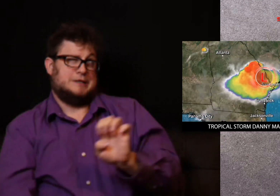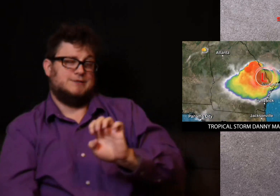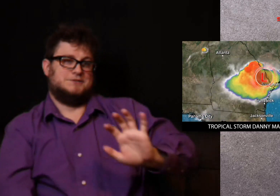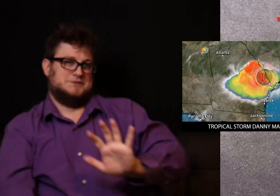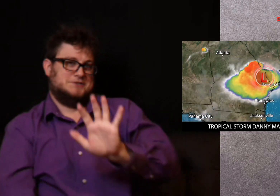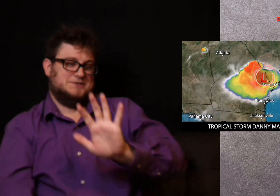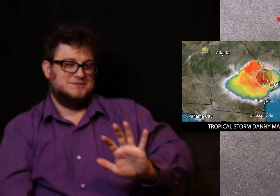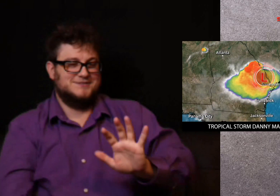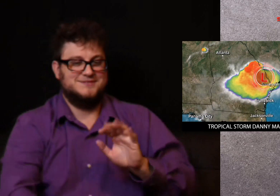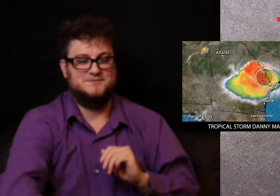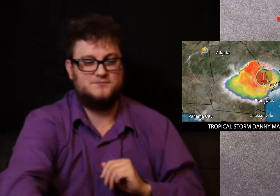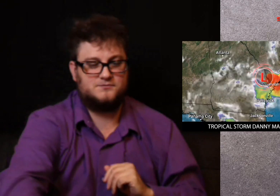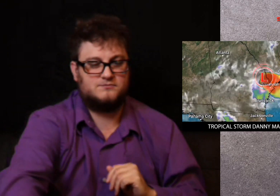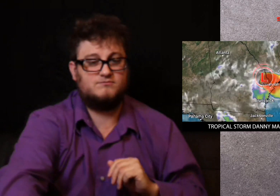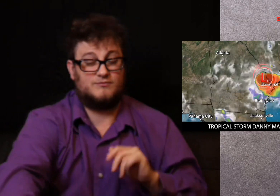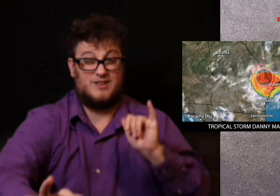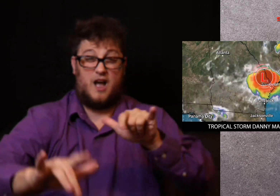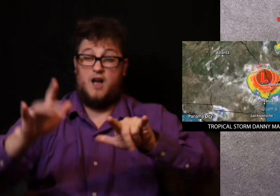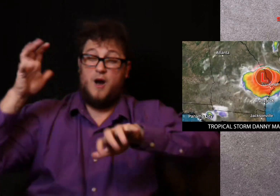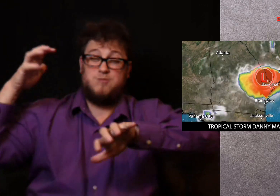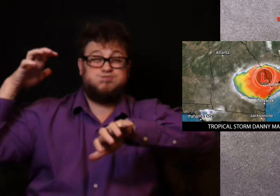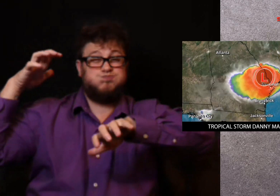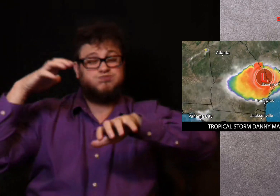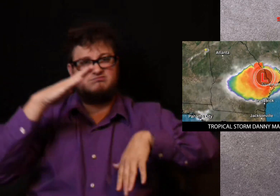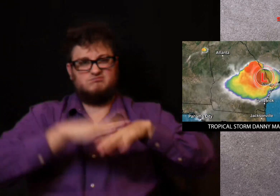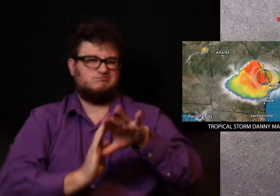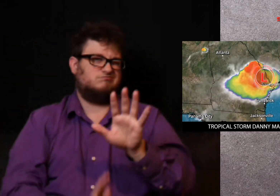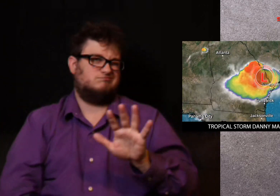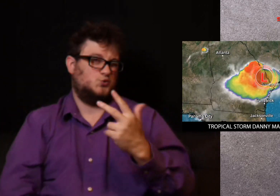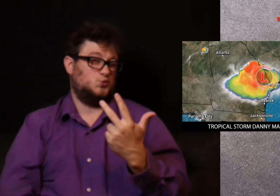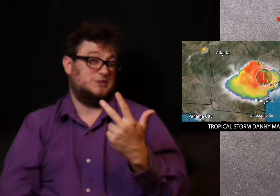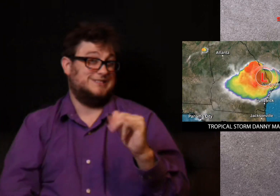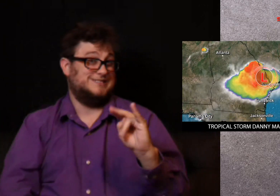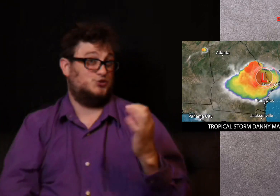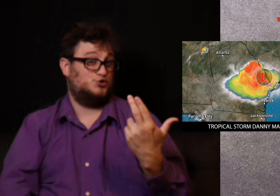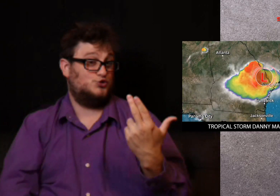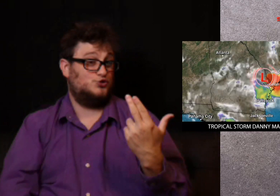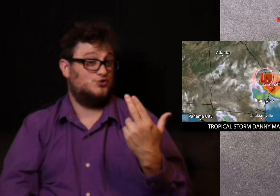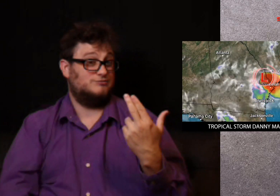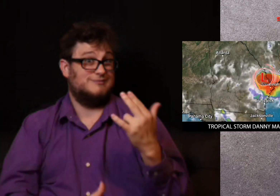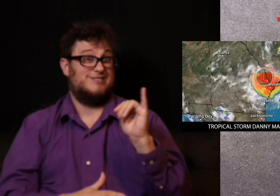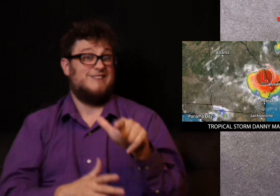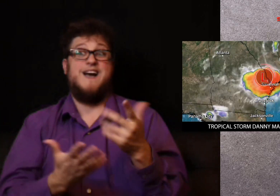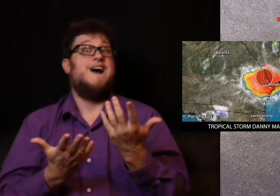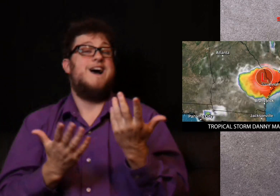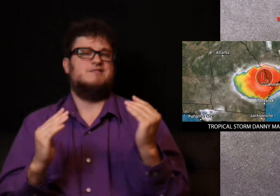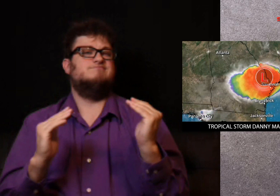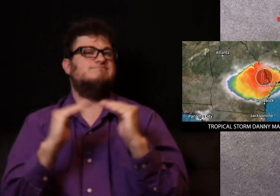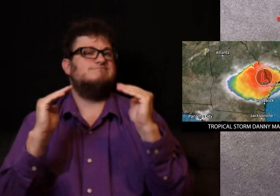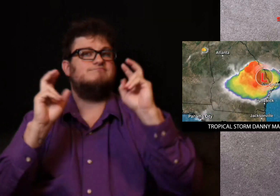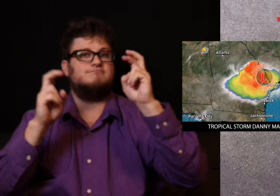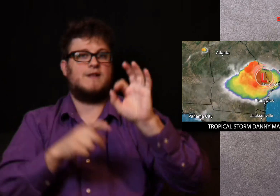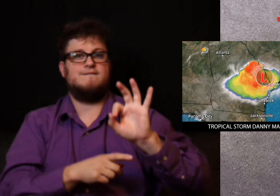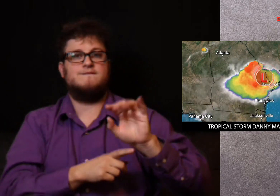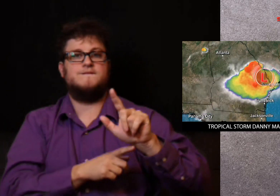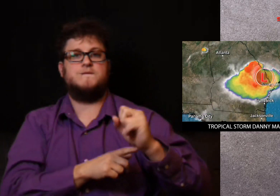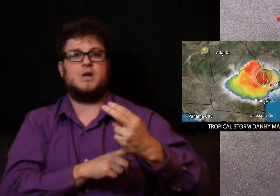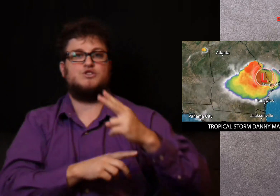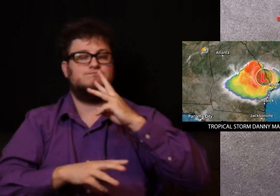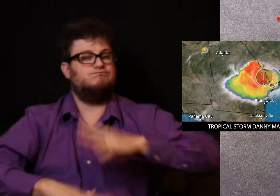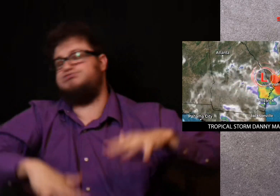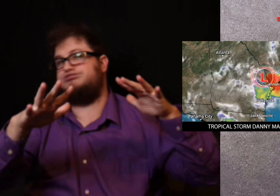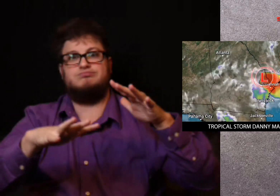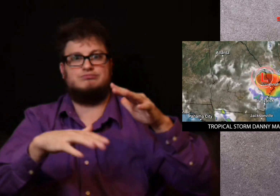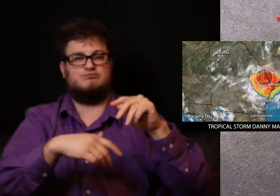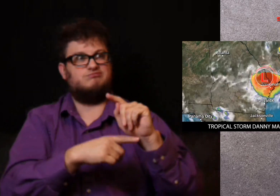southern South Carolina and southeastern Georgia. Enough